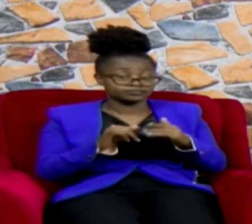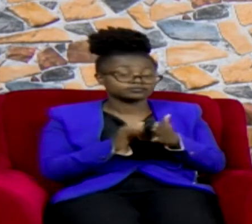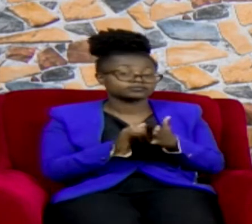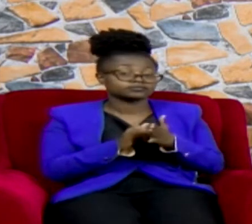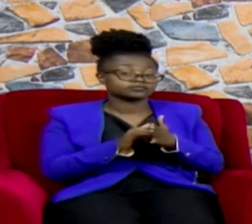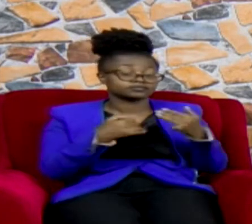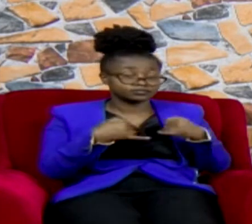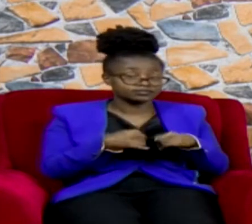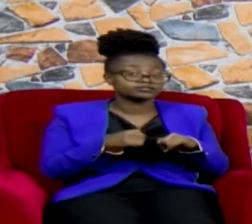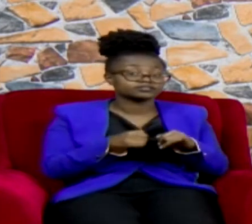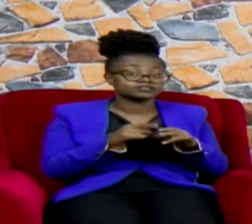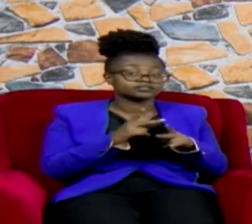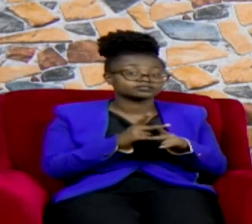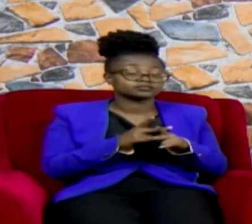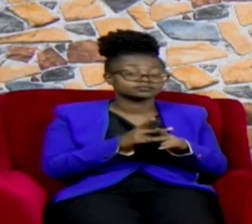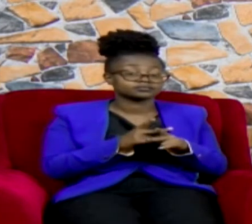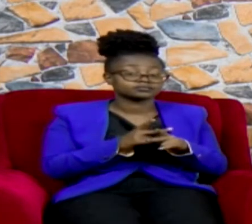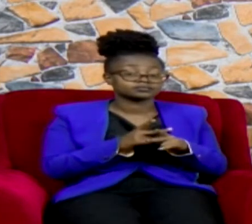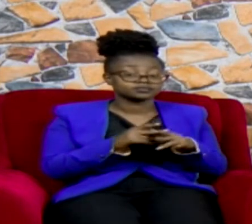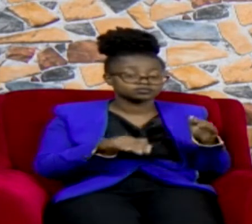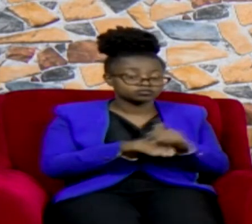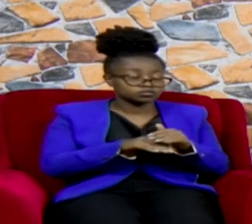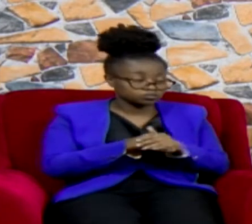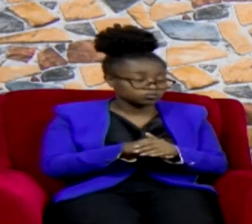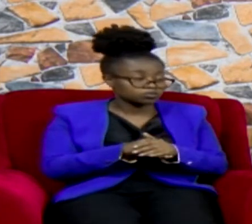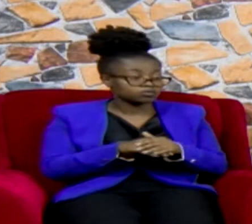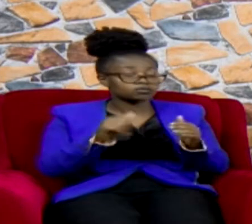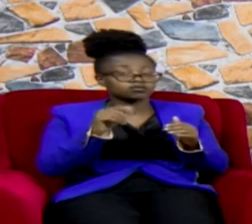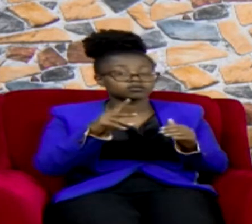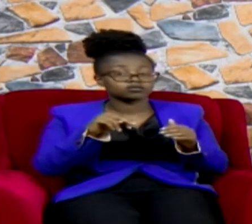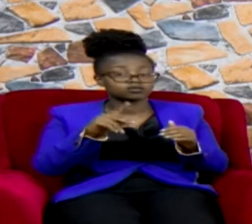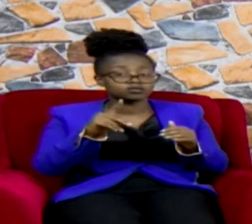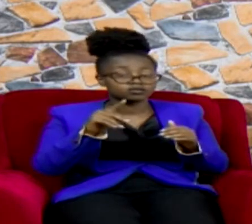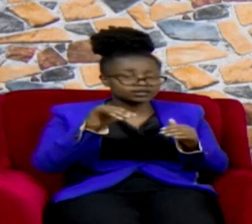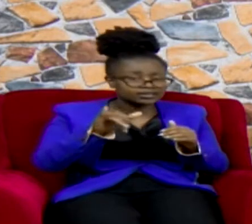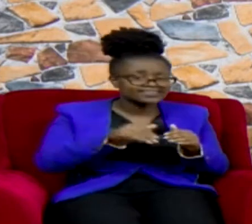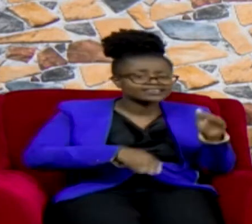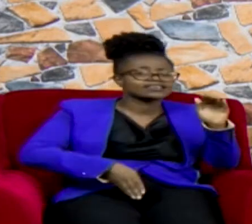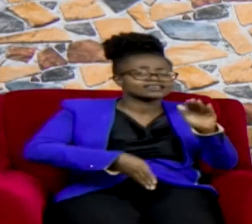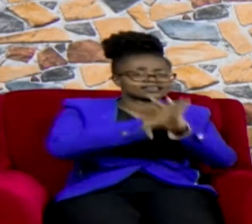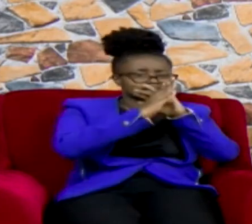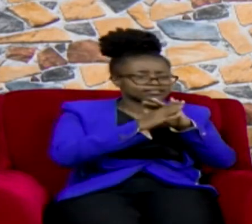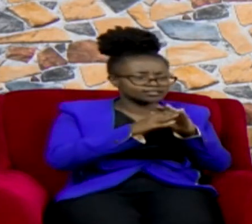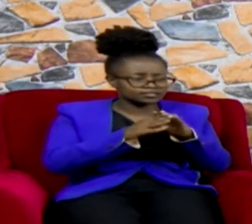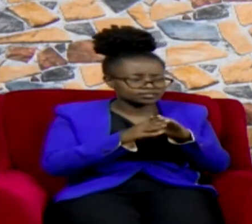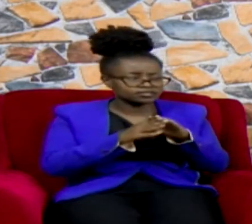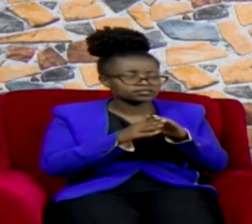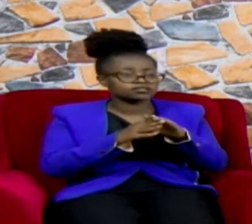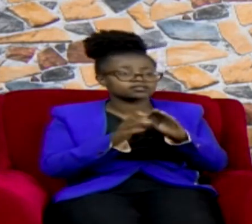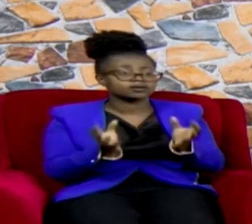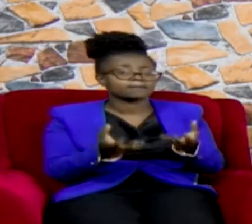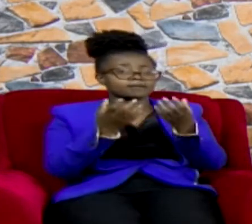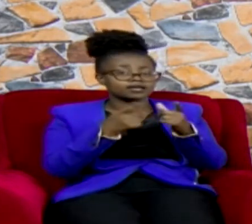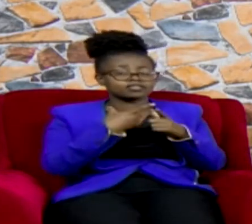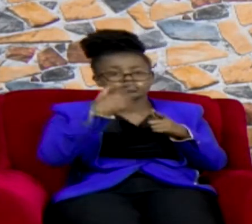I've tried actually putting like it's football, you know, like Football, and to kick the ball there. Yes. He looks at him, like picks the ball